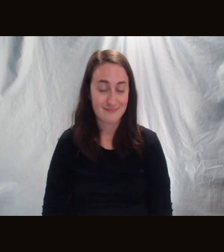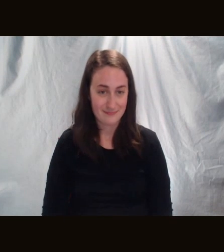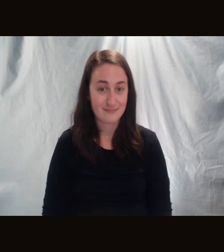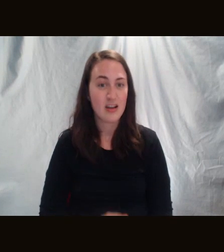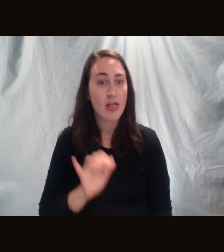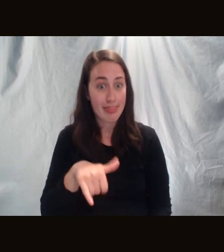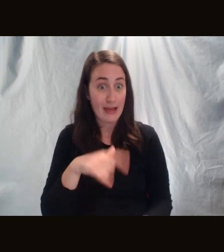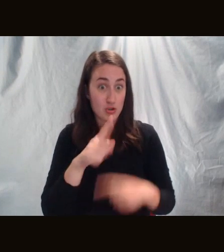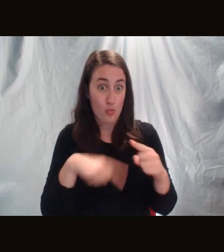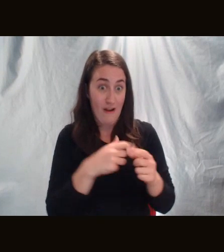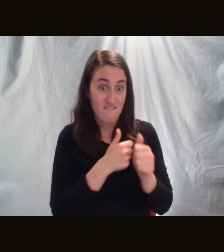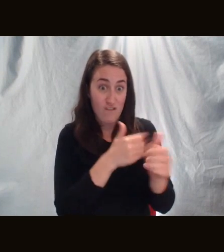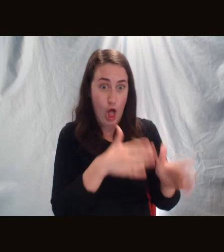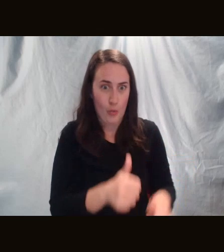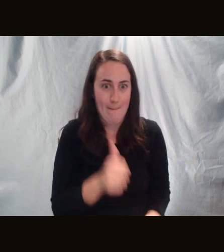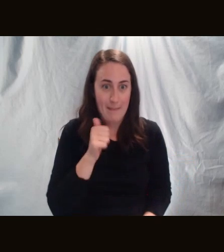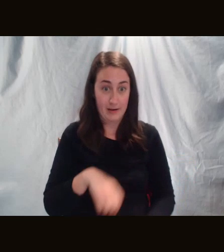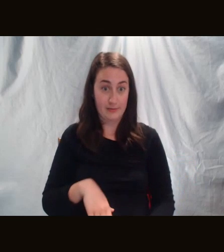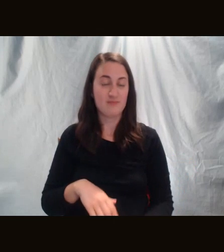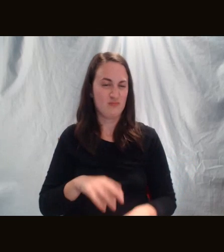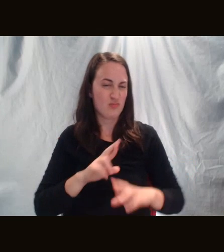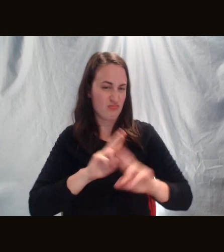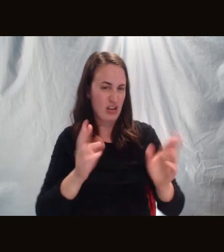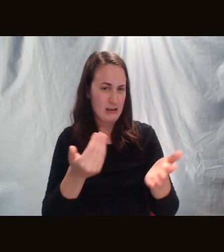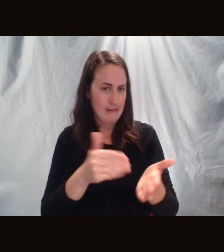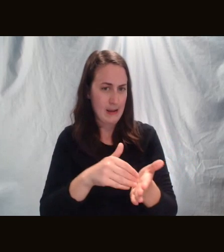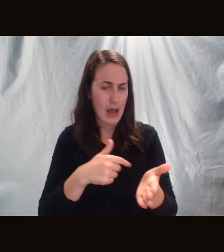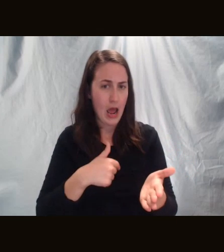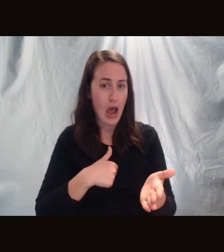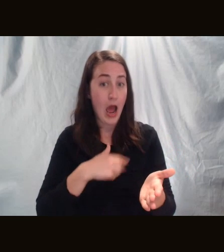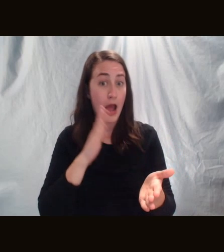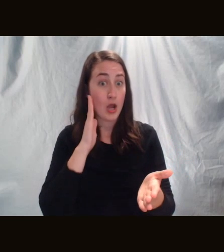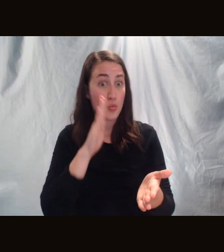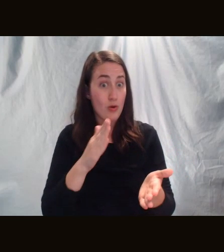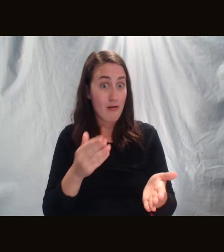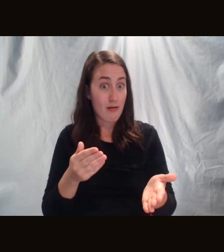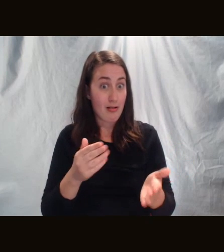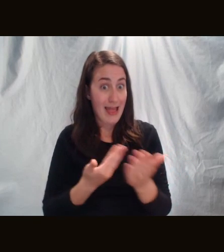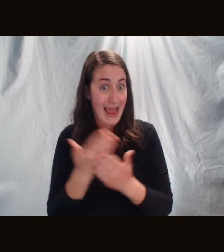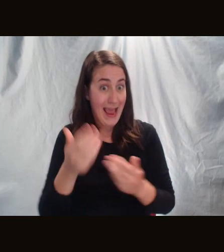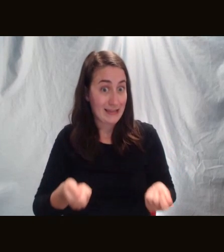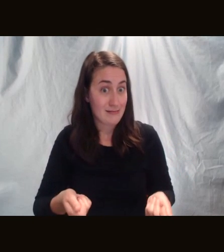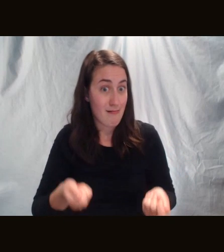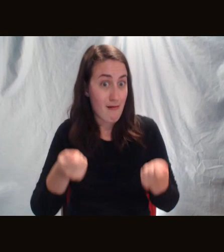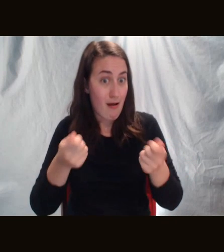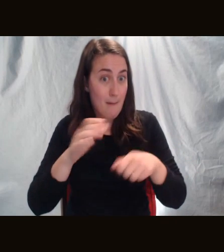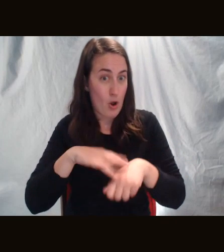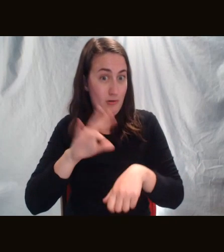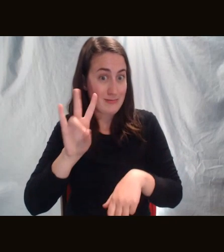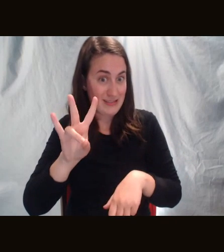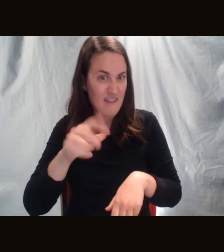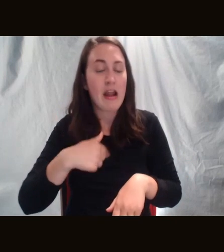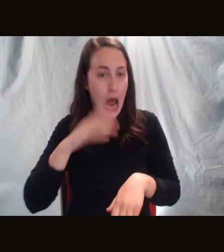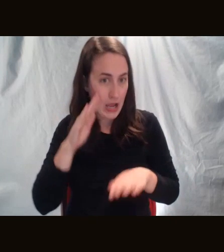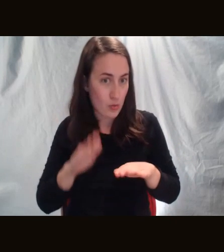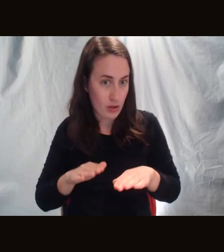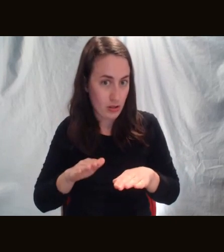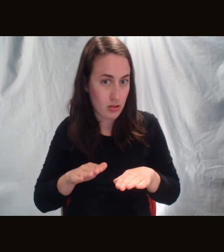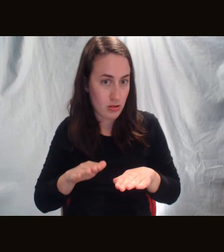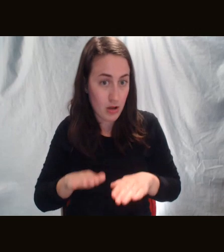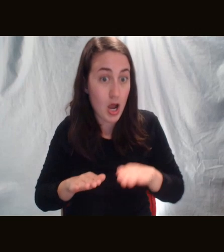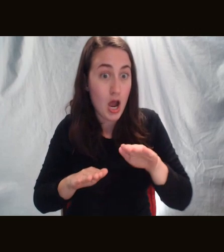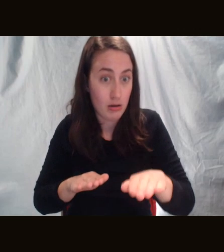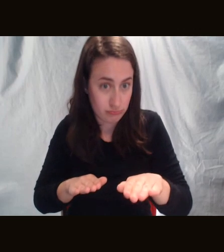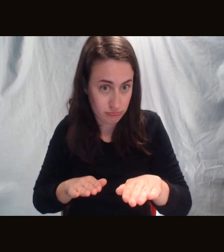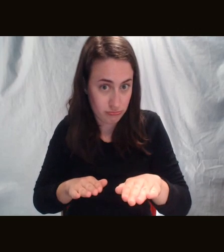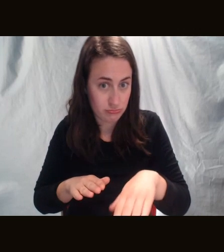step. Let's try it again. So 5, I'm going to actually raise the hands on 7. I will also take this step forward with my left as